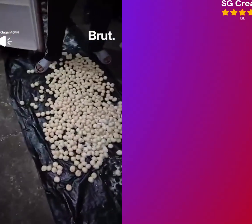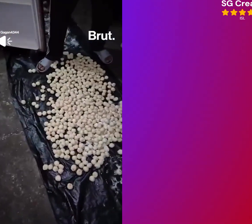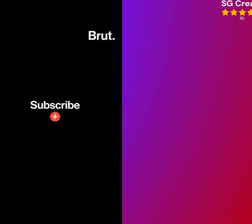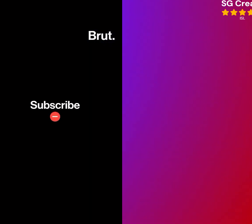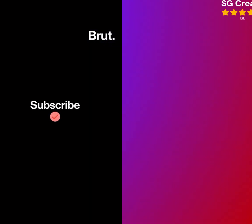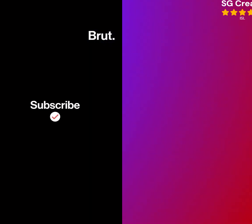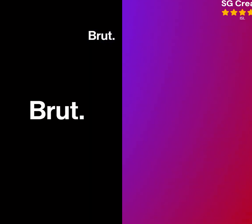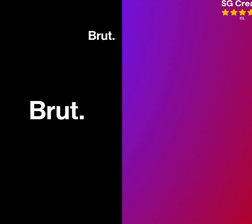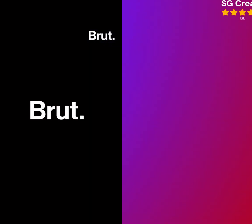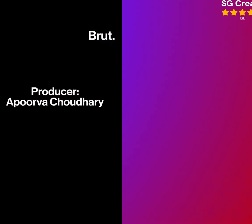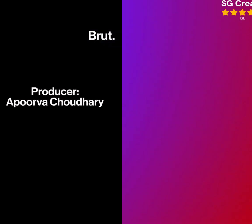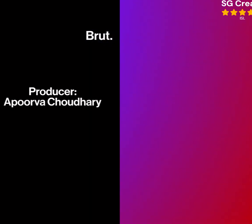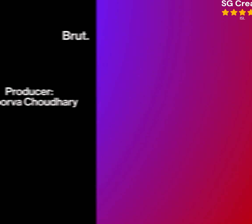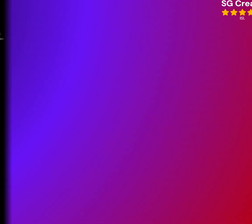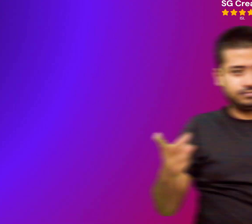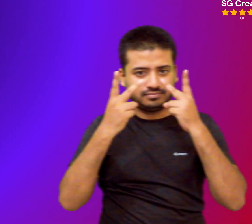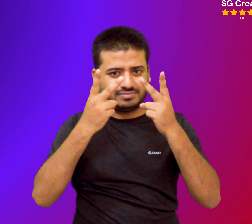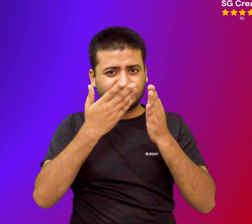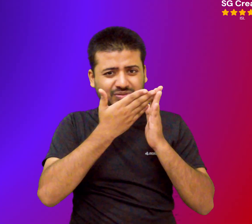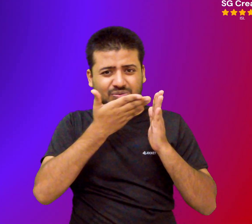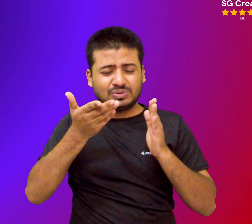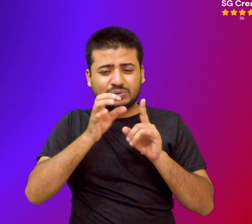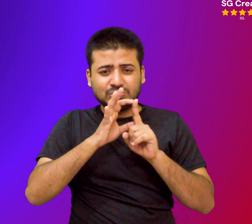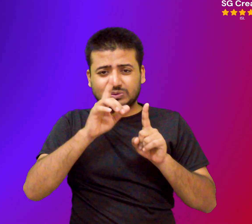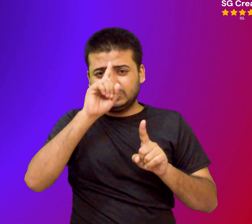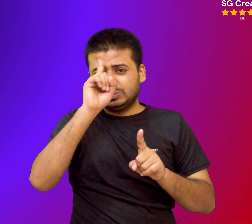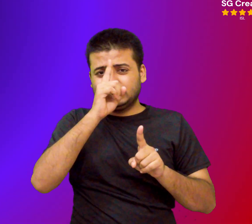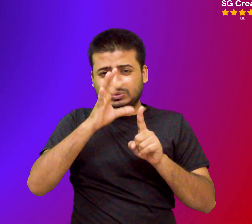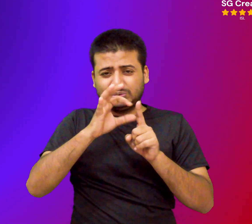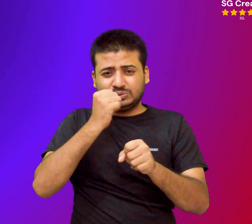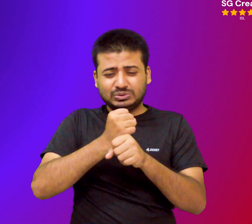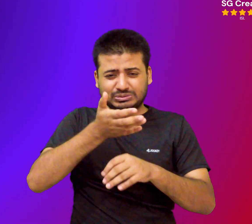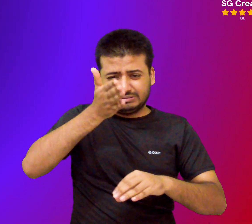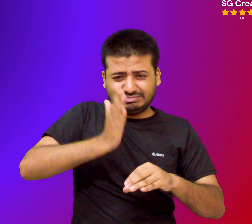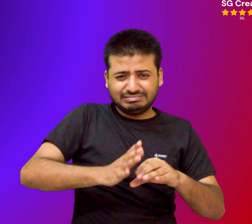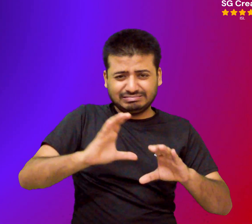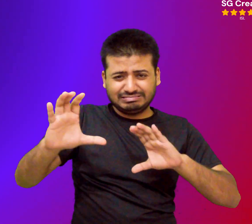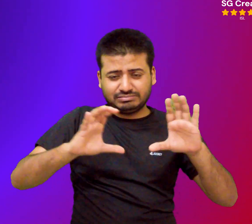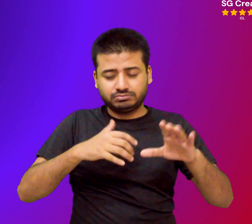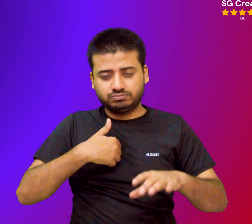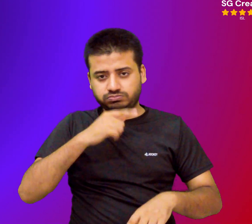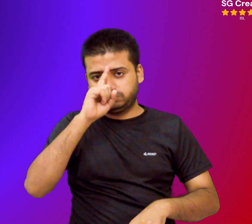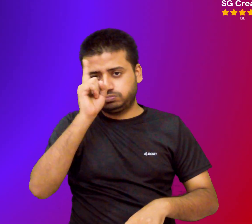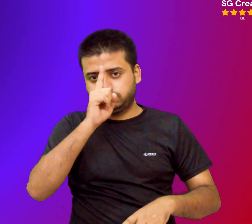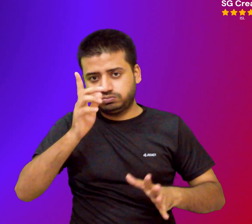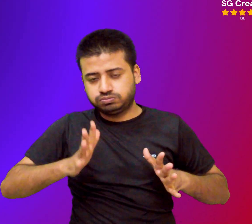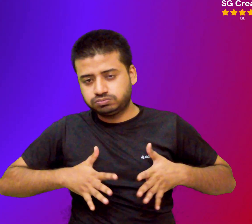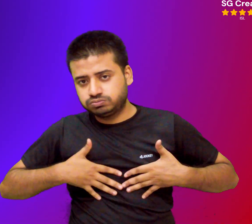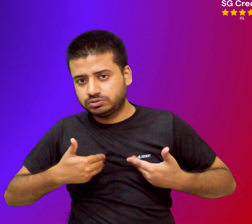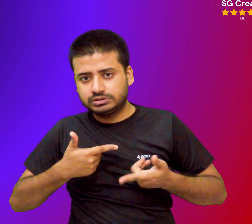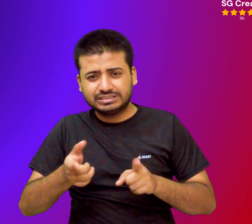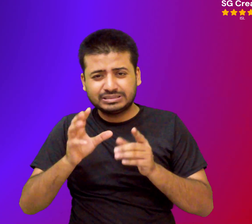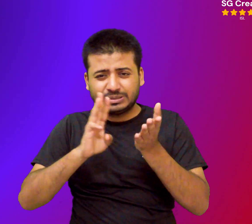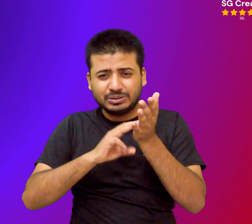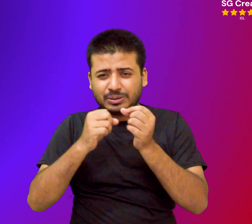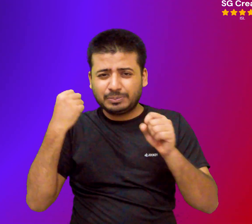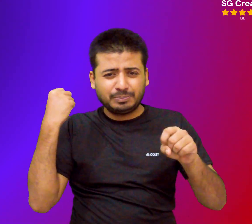zoonotic diseases from animals to humans. Rabies. There is a risk of rabies transmission, particularly if dogs are